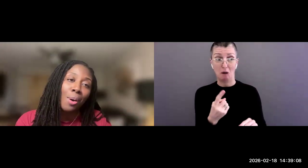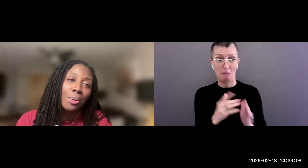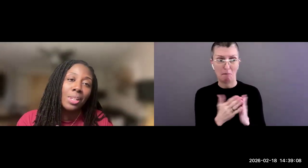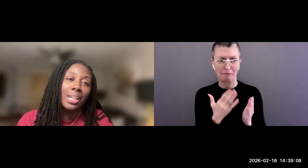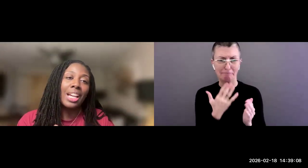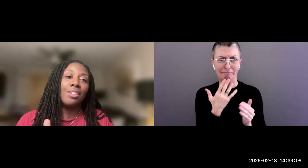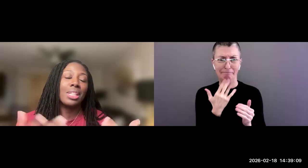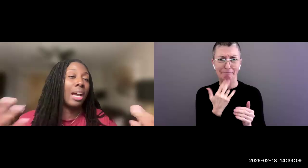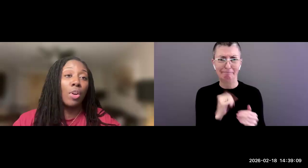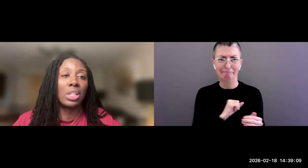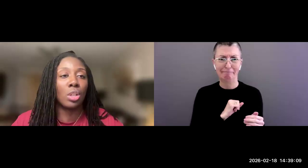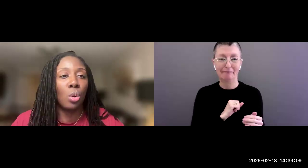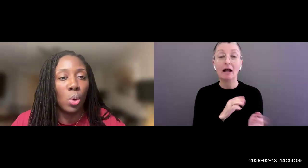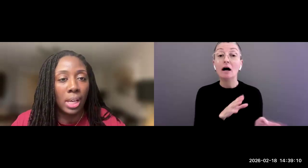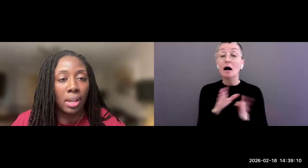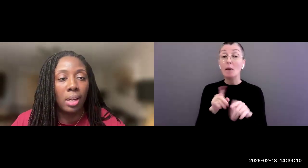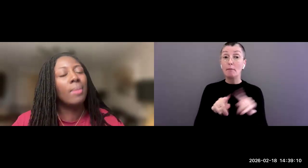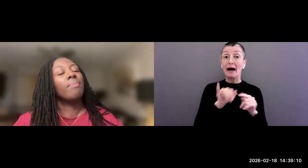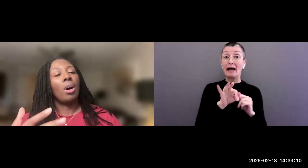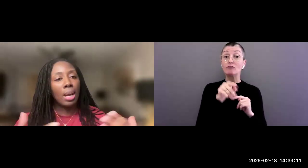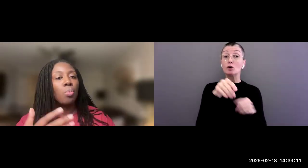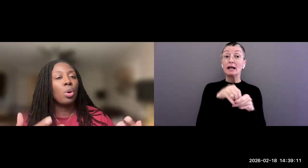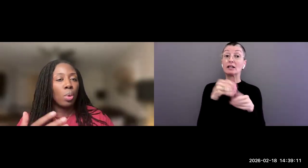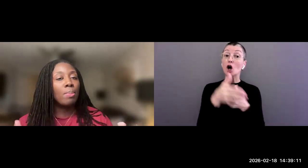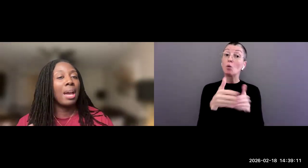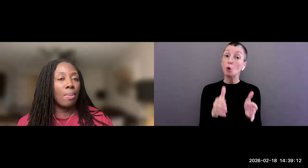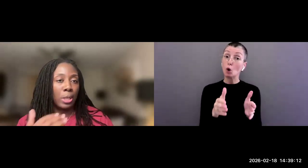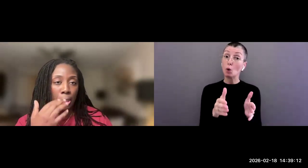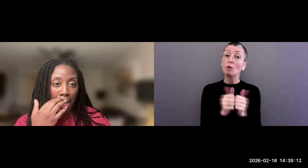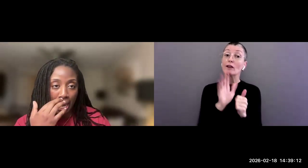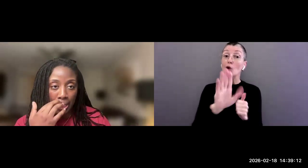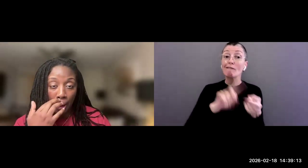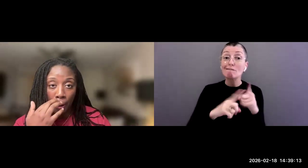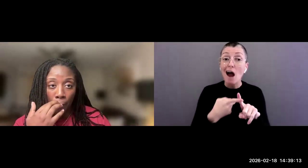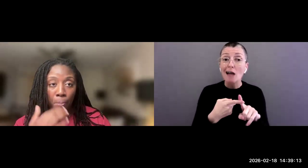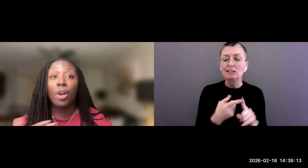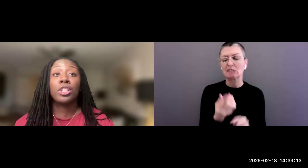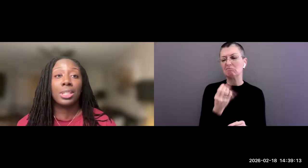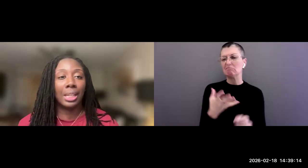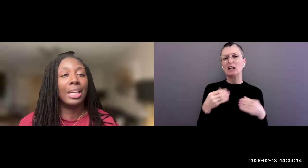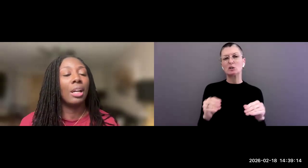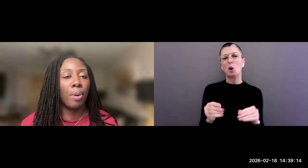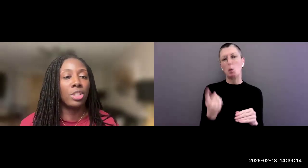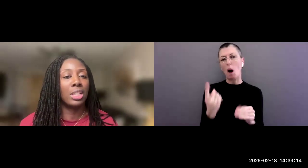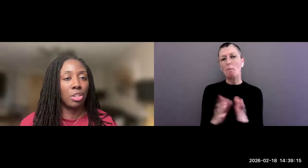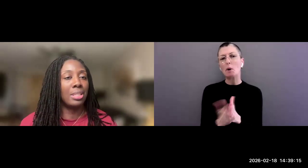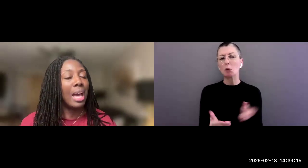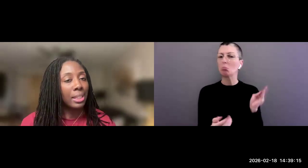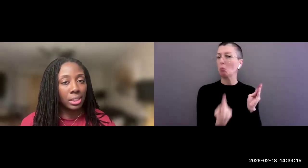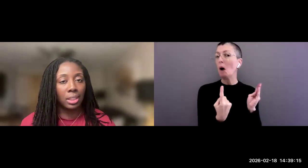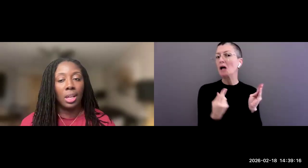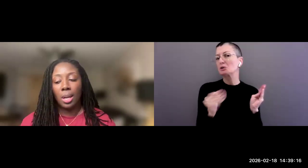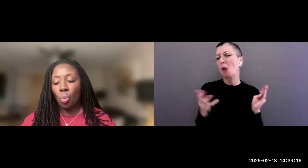you know and you say, I've only sold one, okay, well, we may have a bigger chance of purchasing, getting a purchase